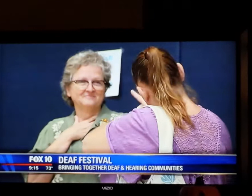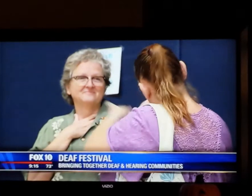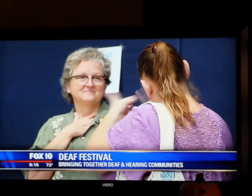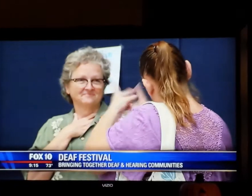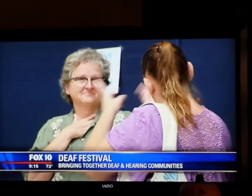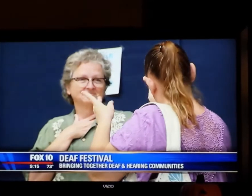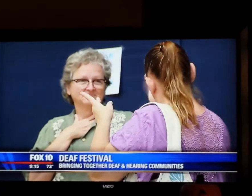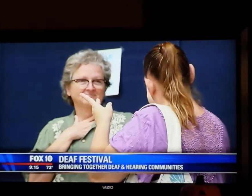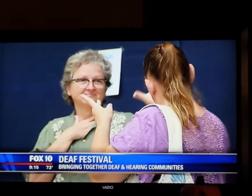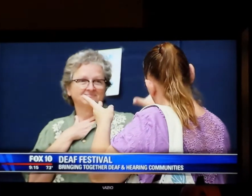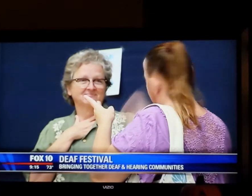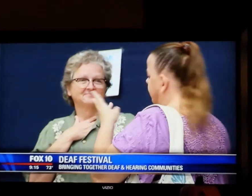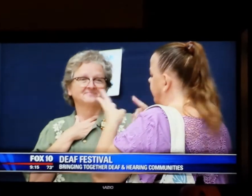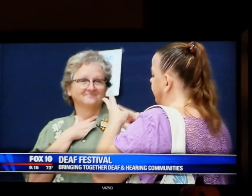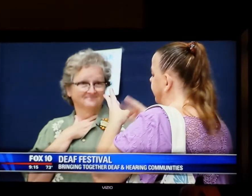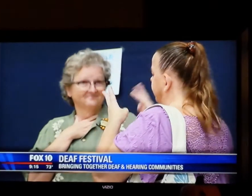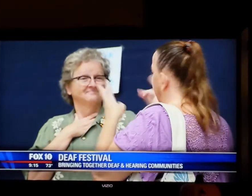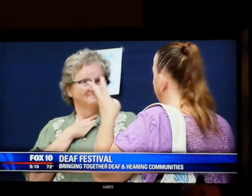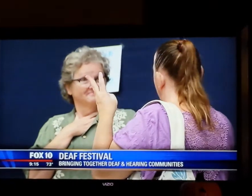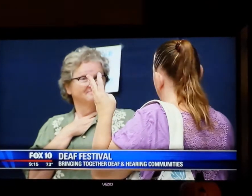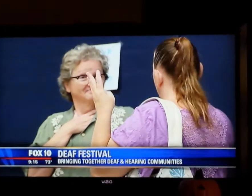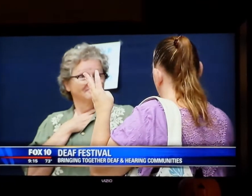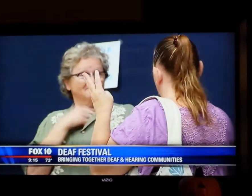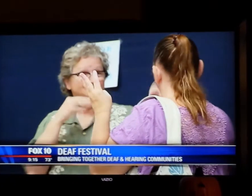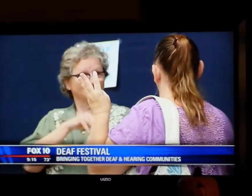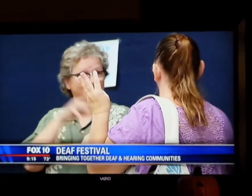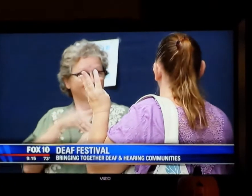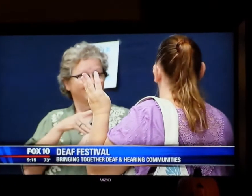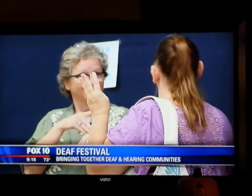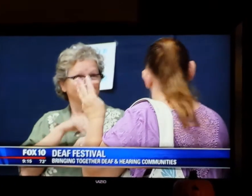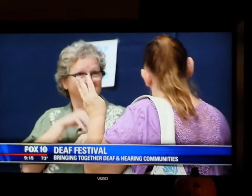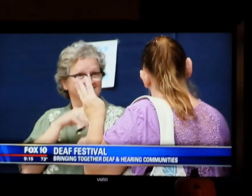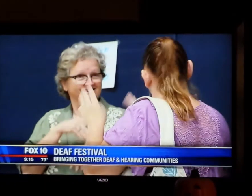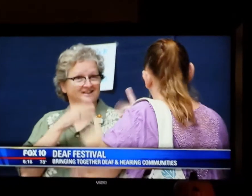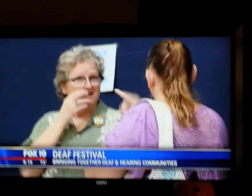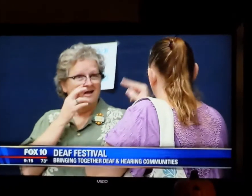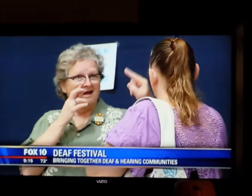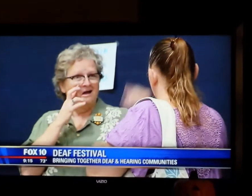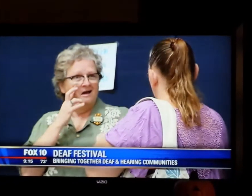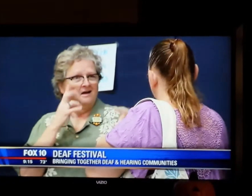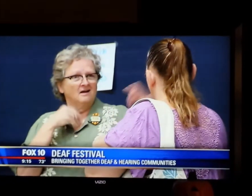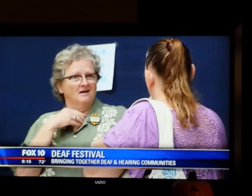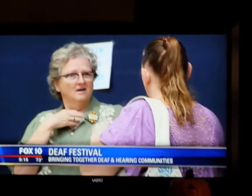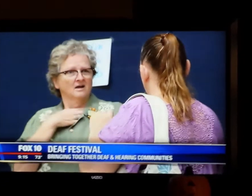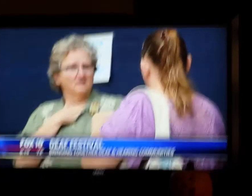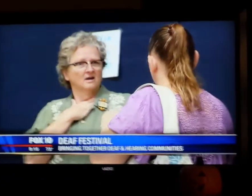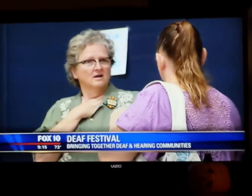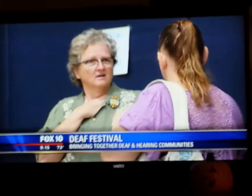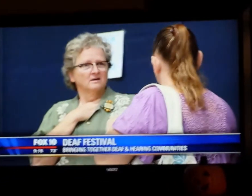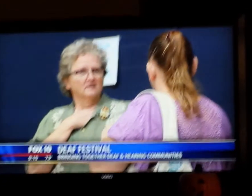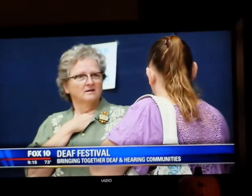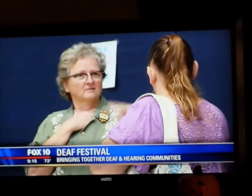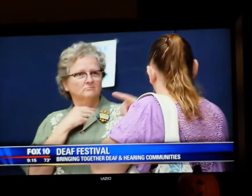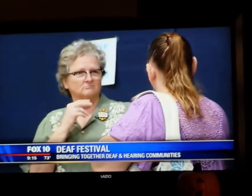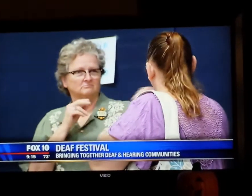The festival is sponsored by the Arizona Commission for the Deaf and Hard of Hearing. They also provided year-round resources for people who are wanting to learn